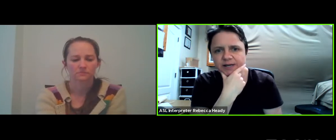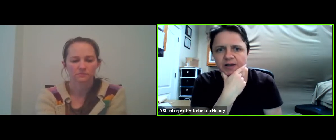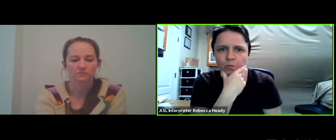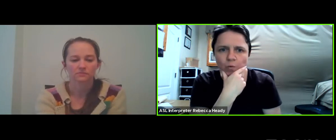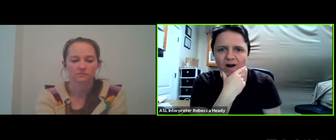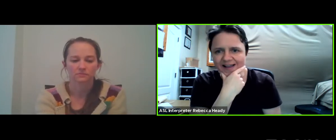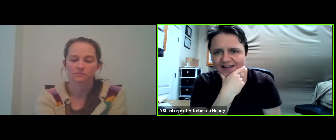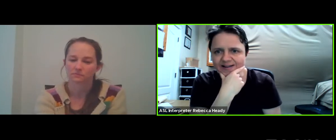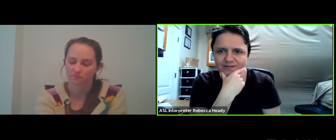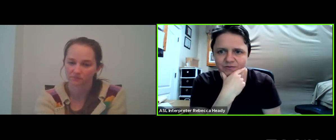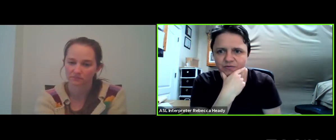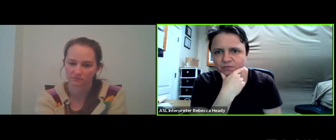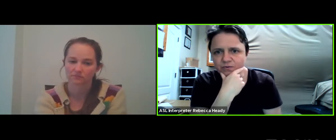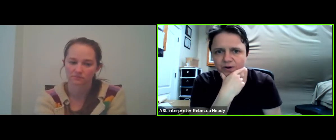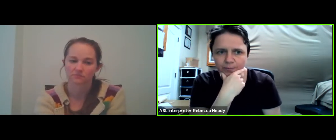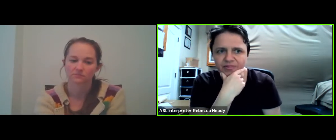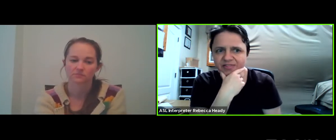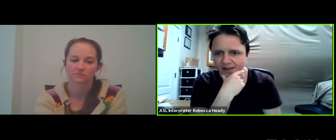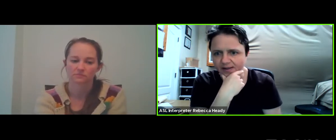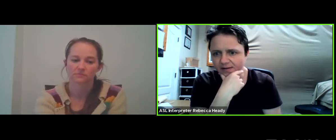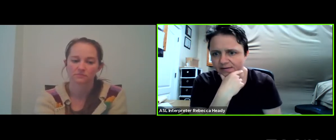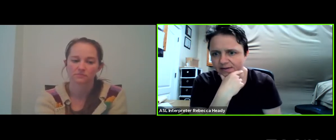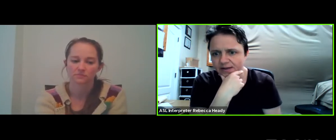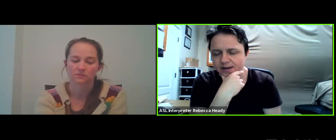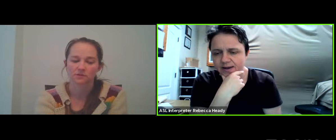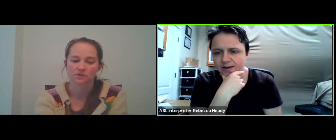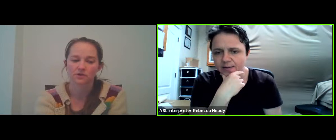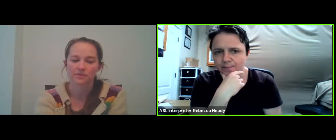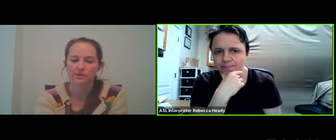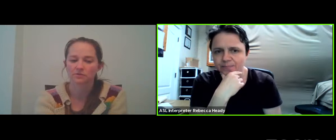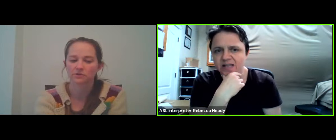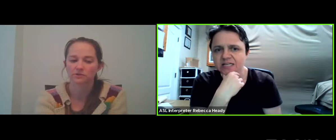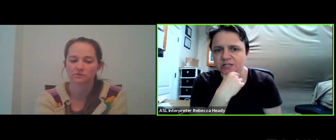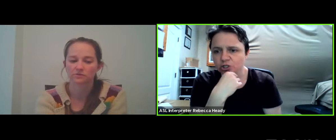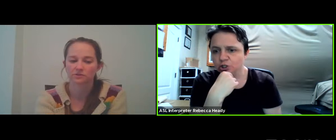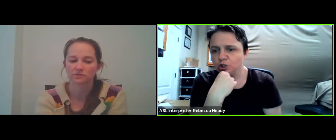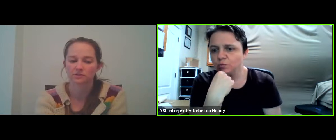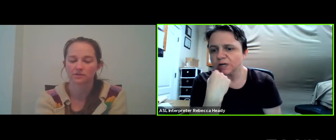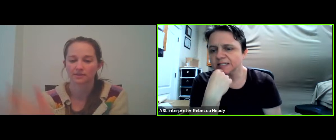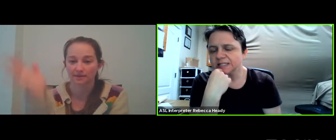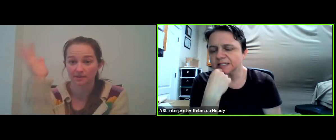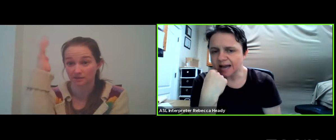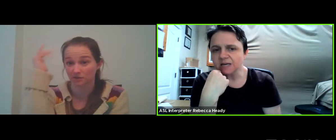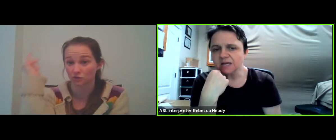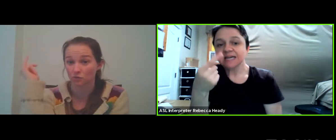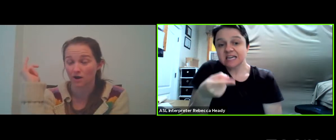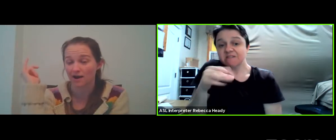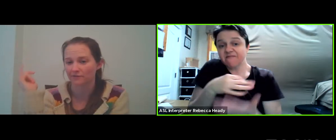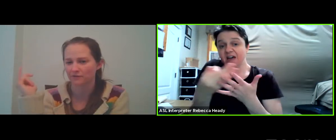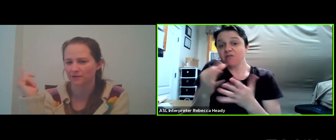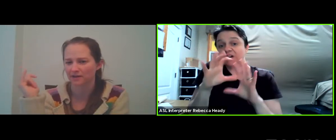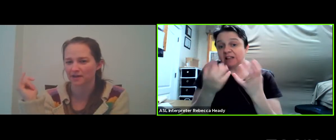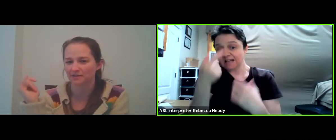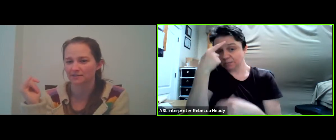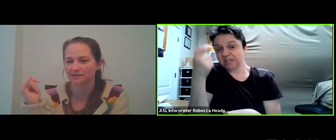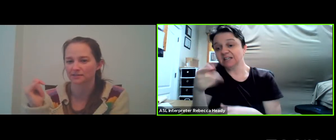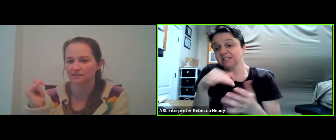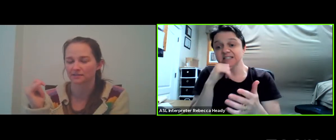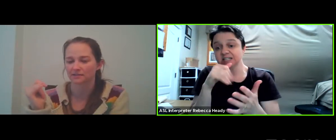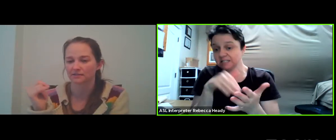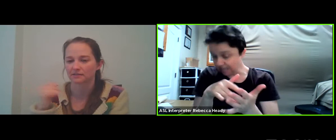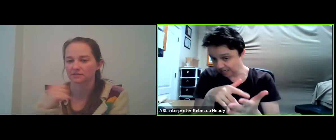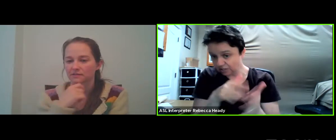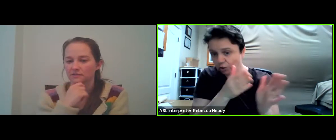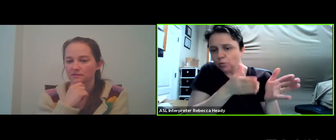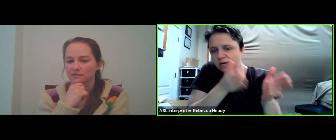because and why thing. Okay, but you would use You wouldn't sign Do why for failed the class